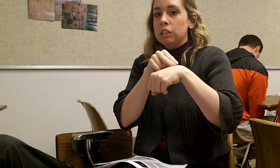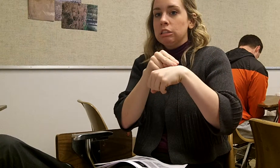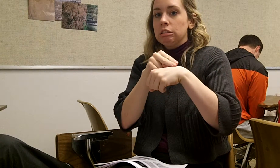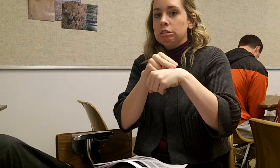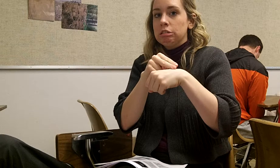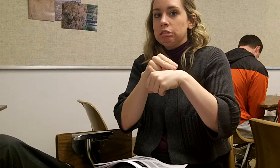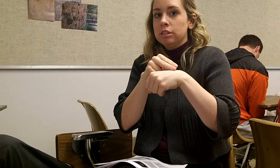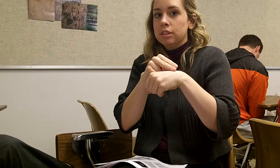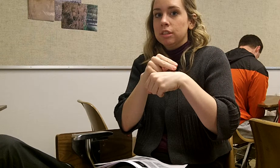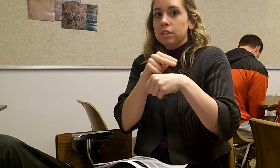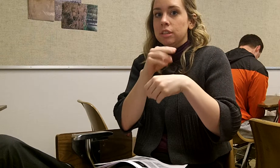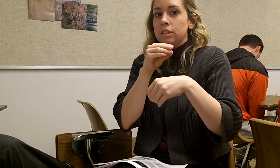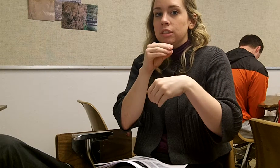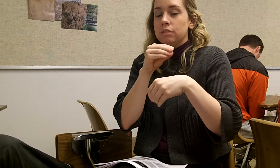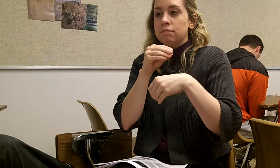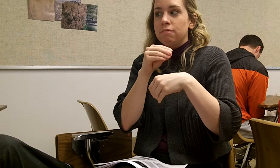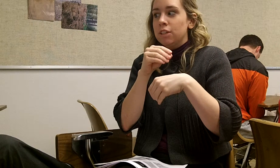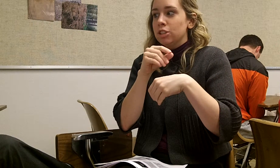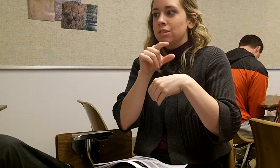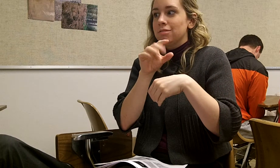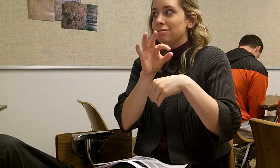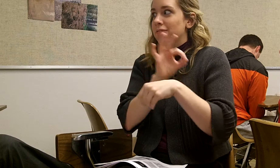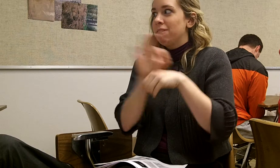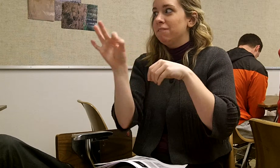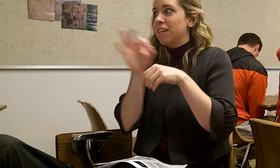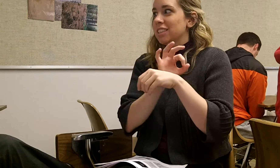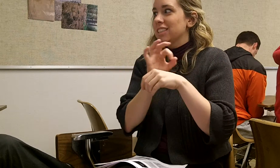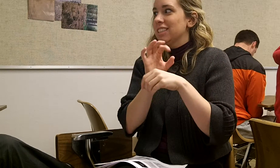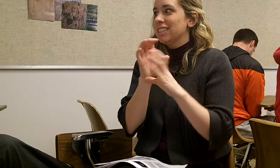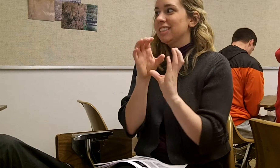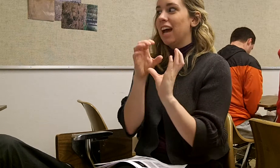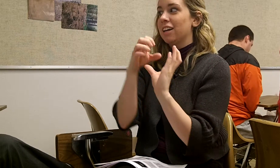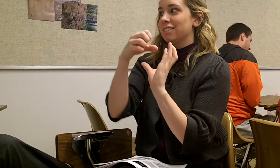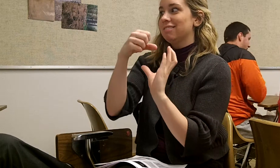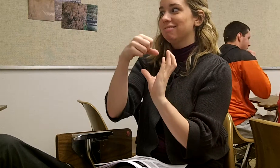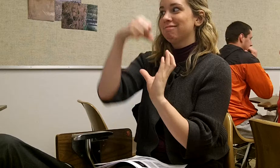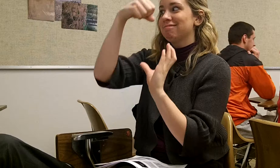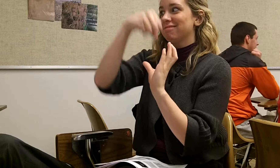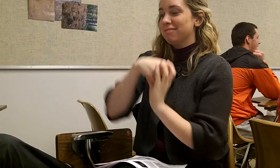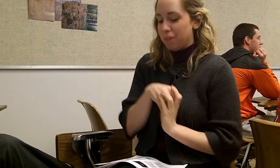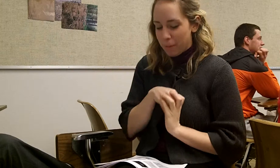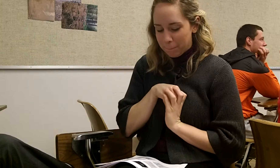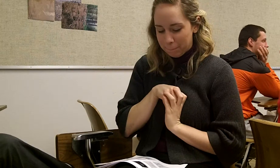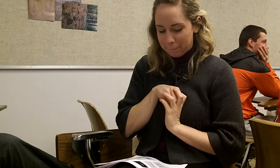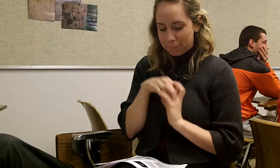a couple of examples. This is going to involve the signal molecule, which is